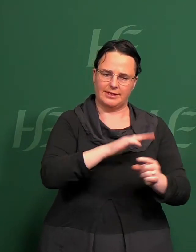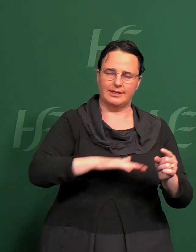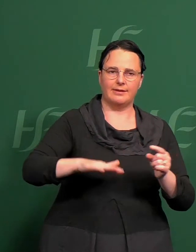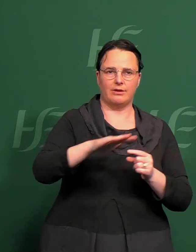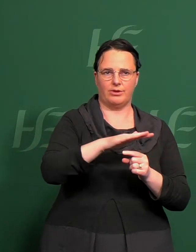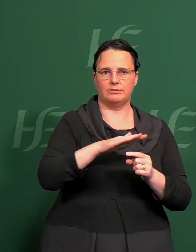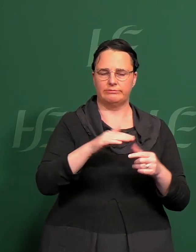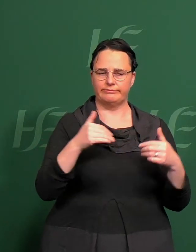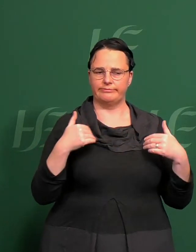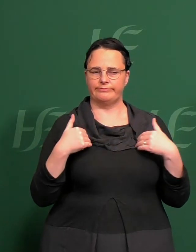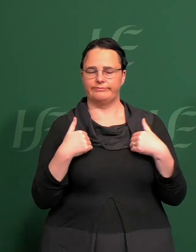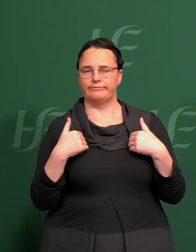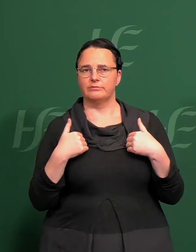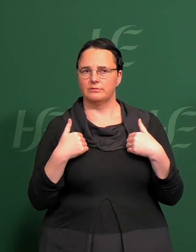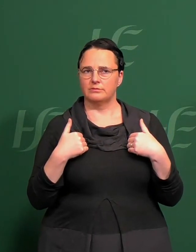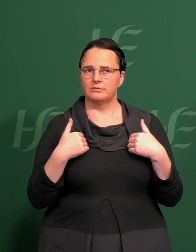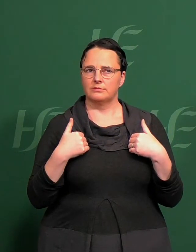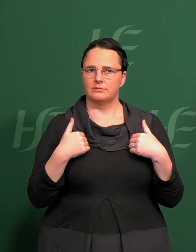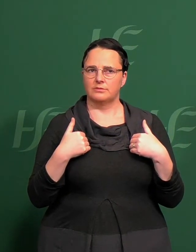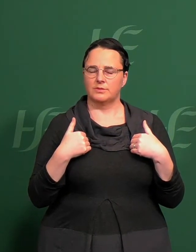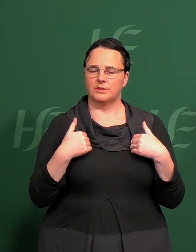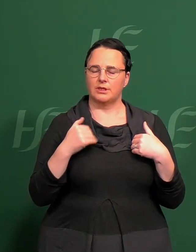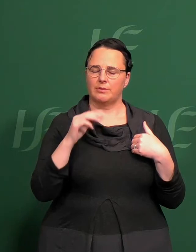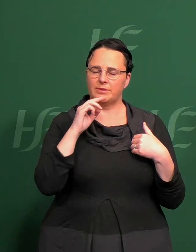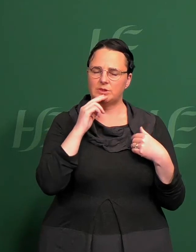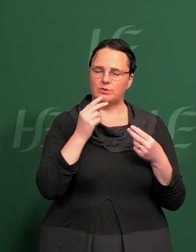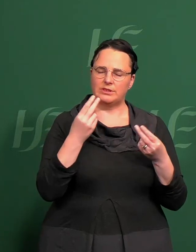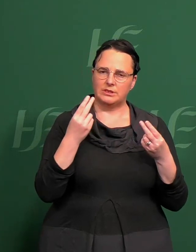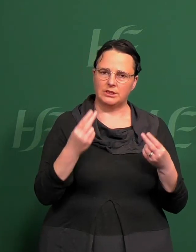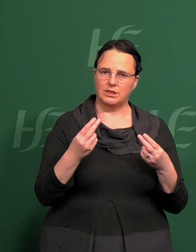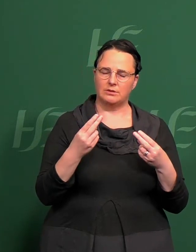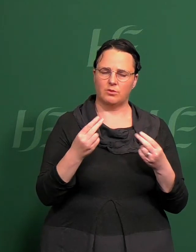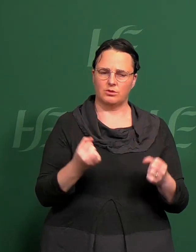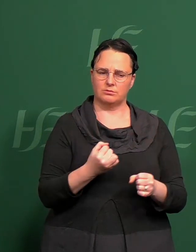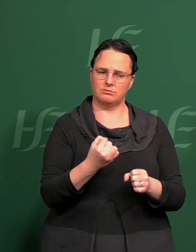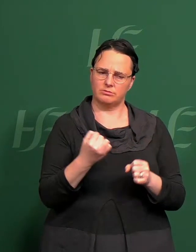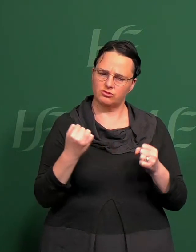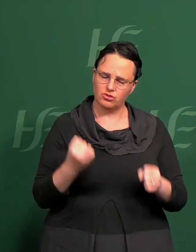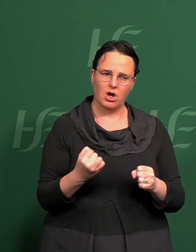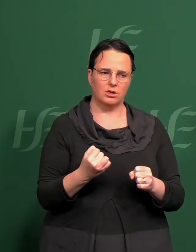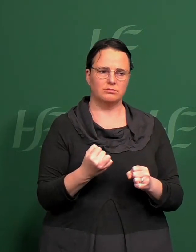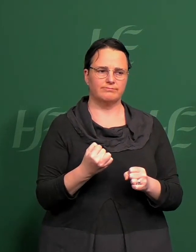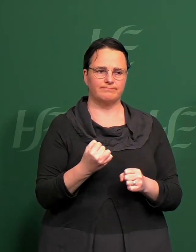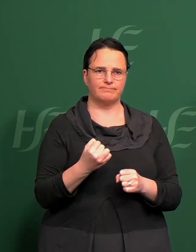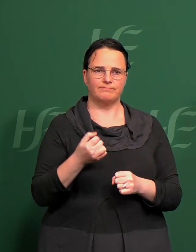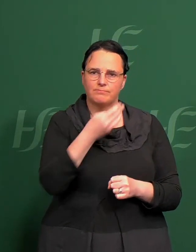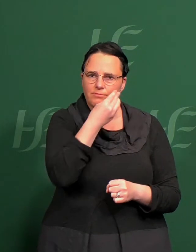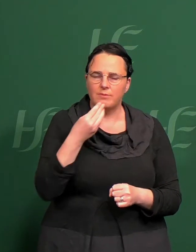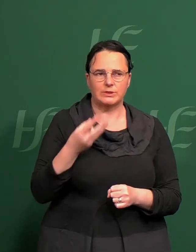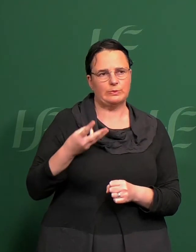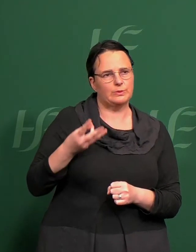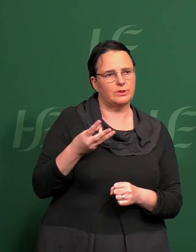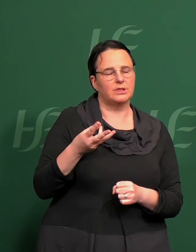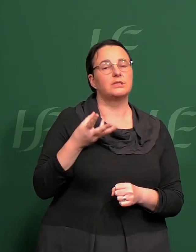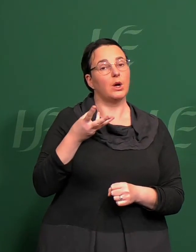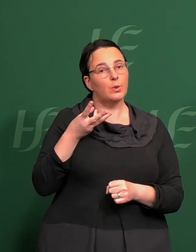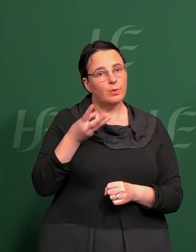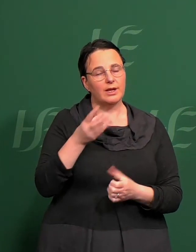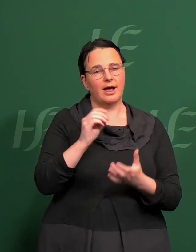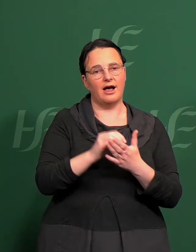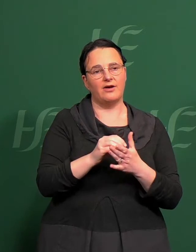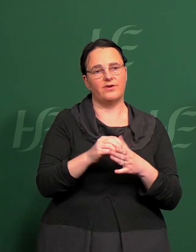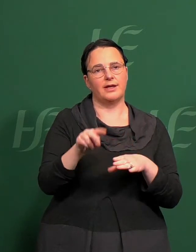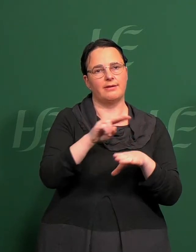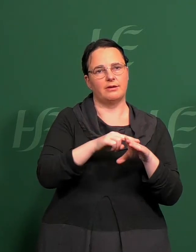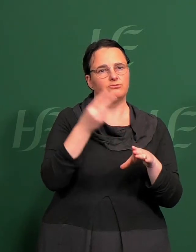And as such, we need a stronger levels of assurances. So therefore, we will be initiating a national review